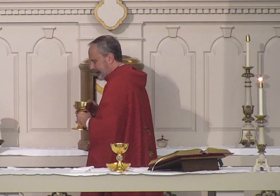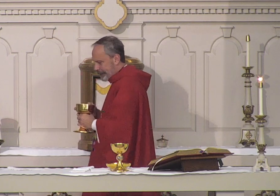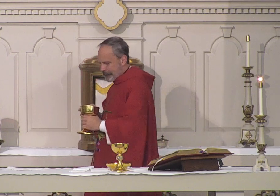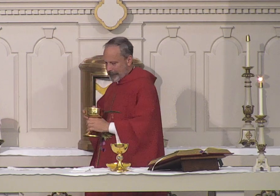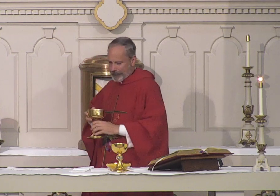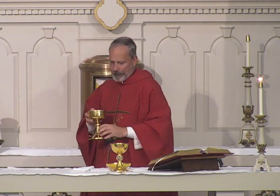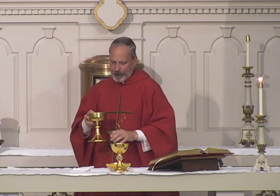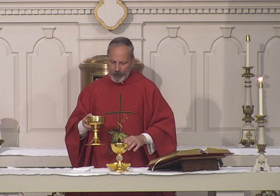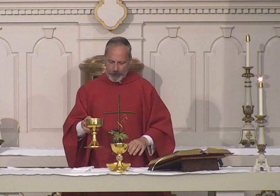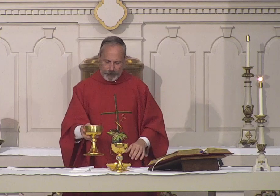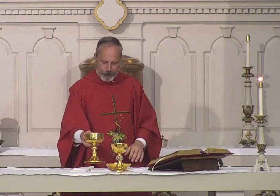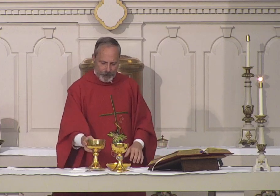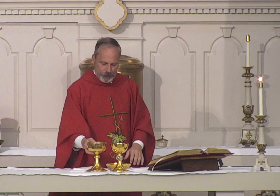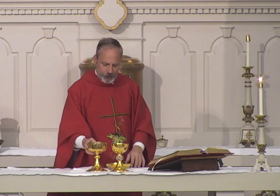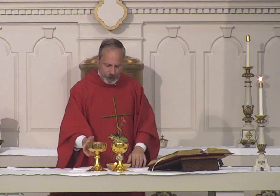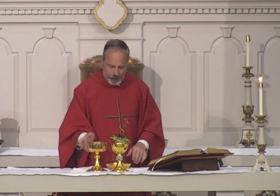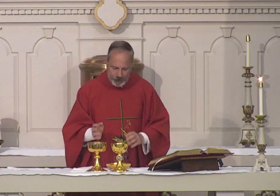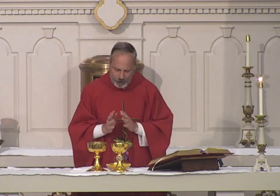peace.